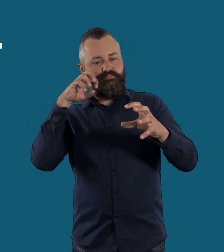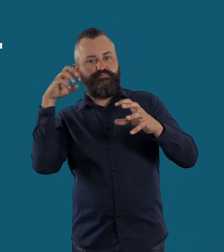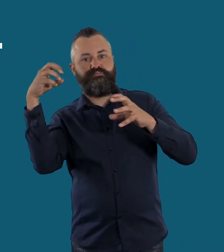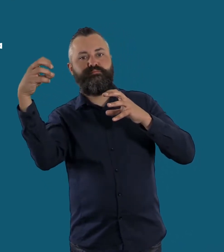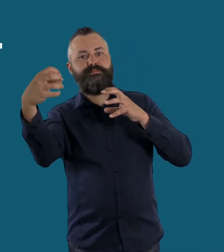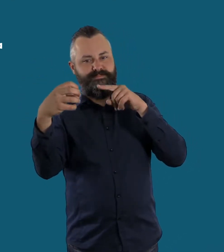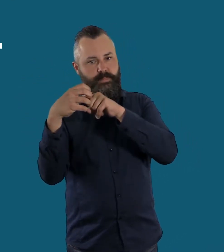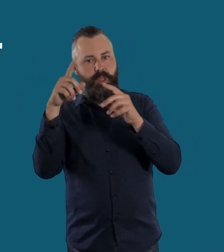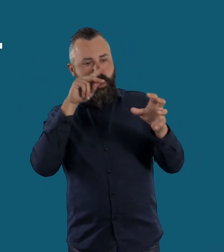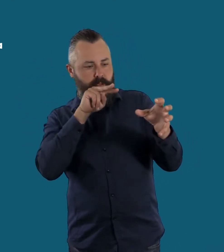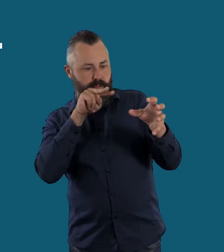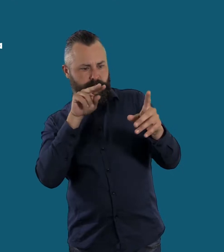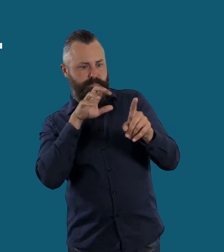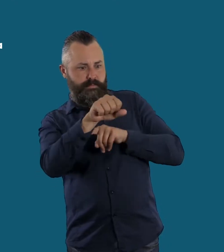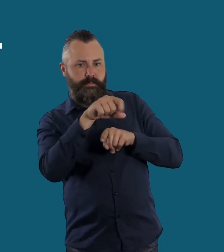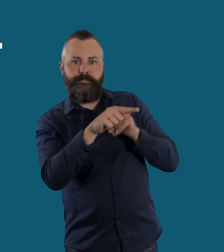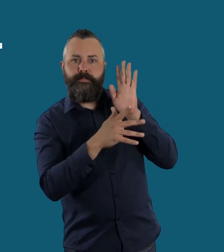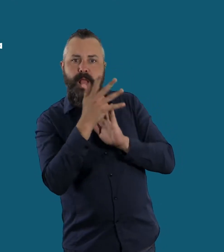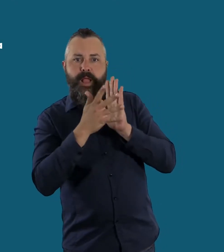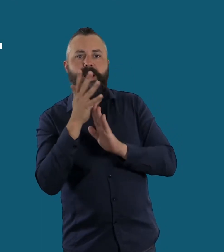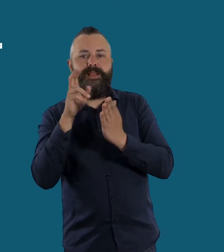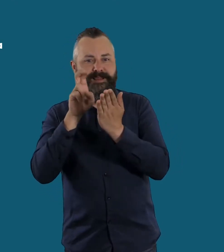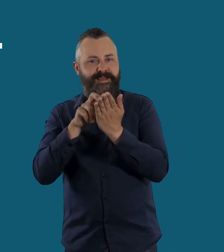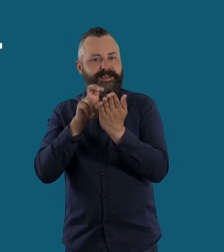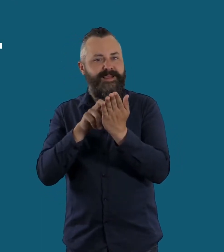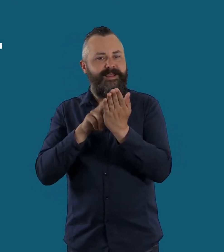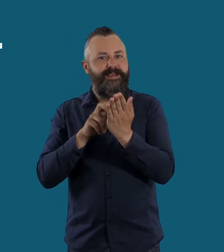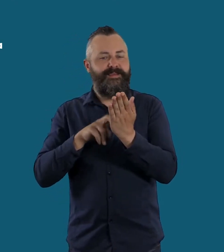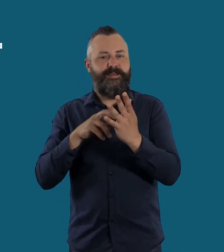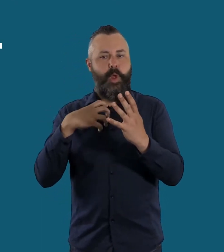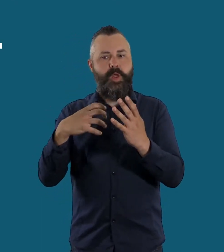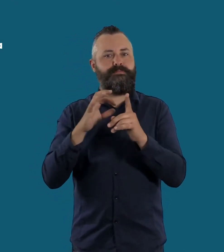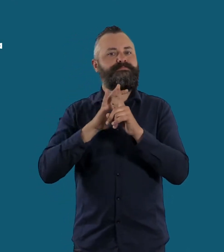instrumental and satellite observation period, and before written records were kept.